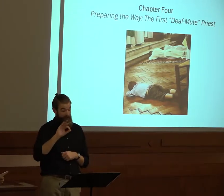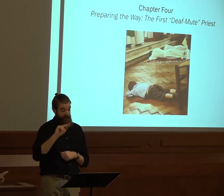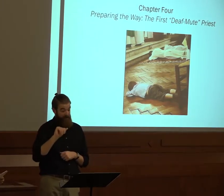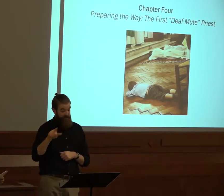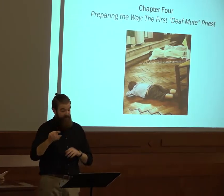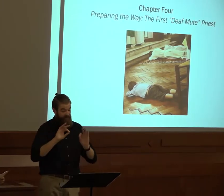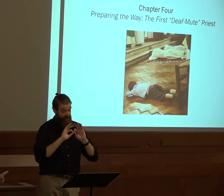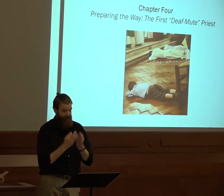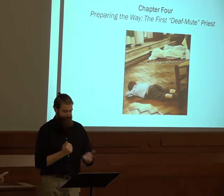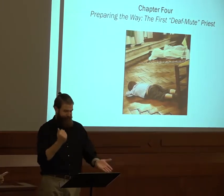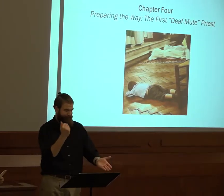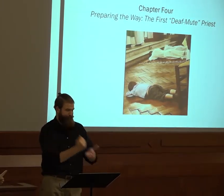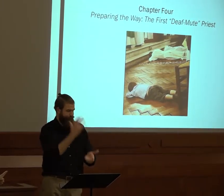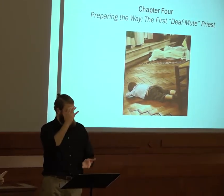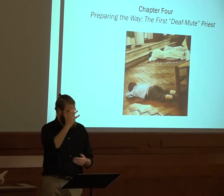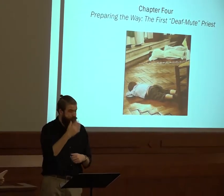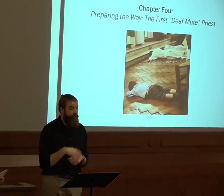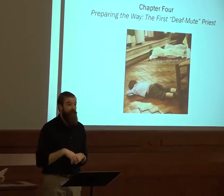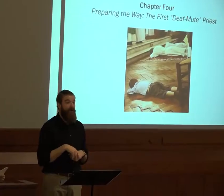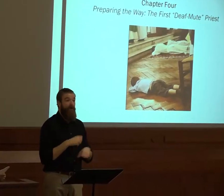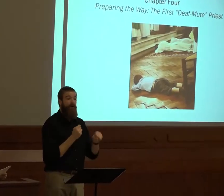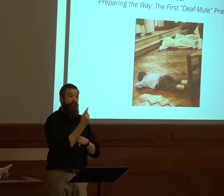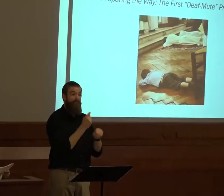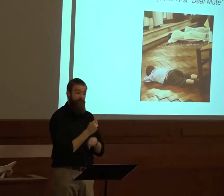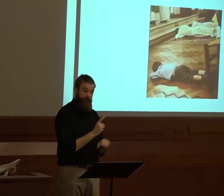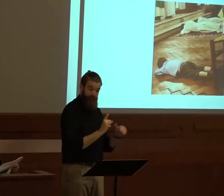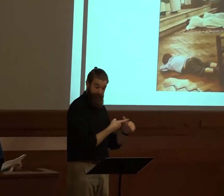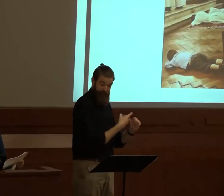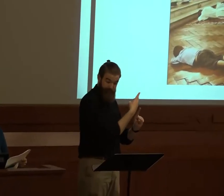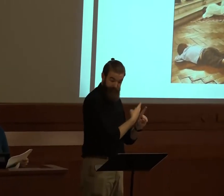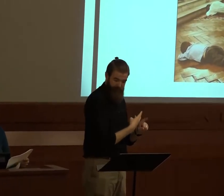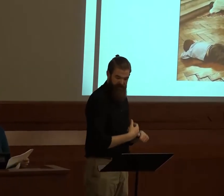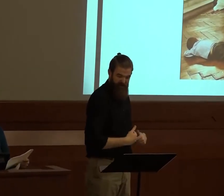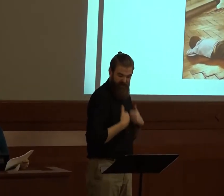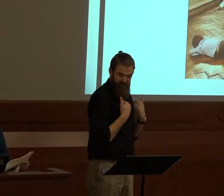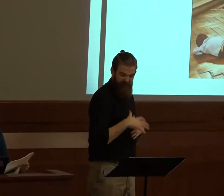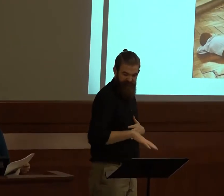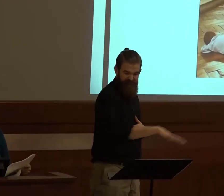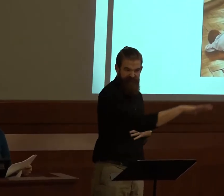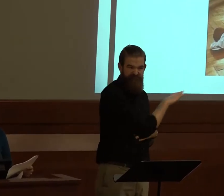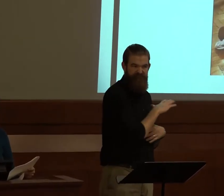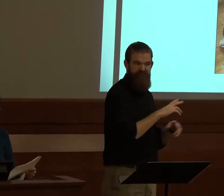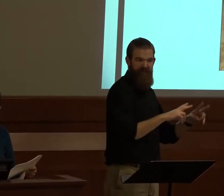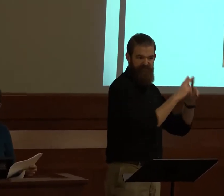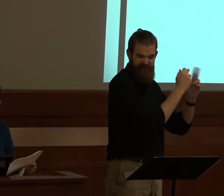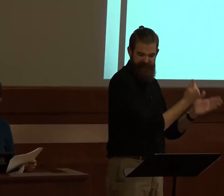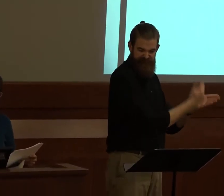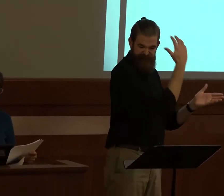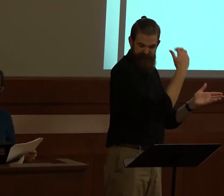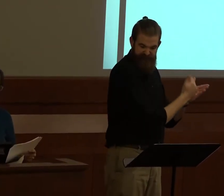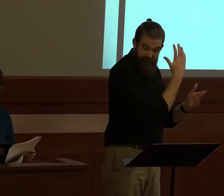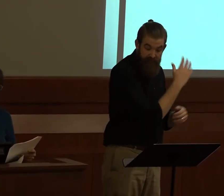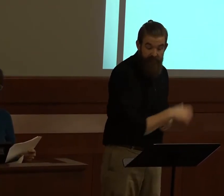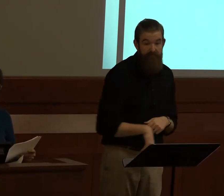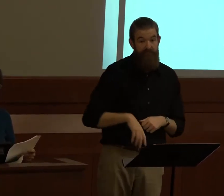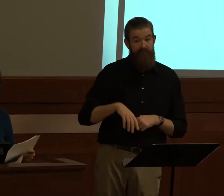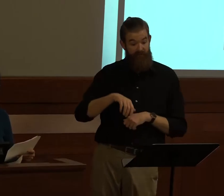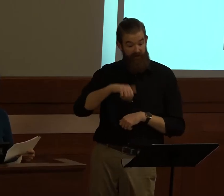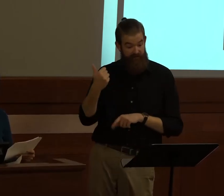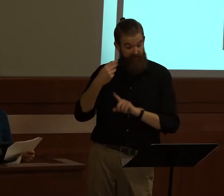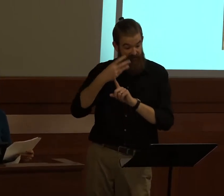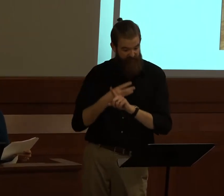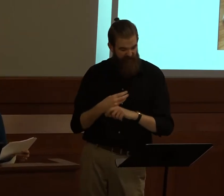chapel. Charles was a somewhat small boy with a thoughtful manner, and he was inspired early by the